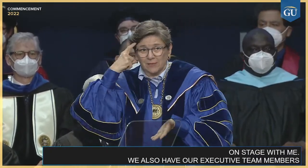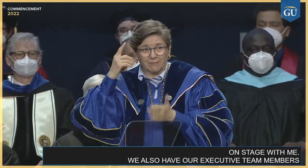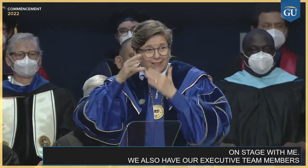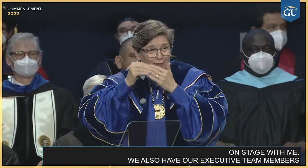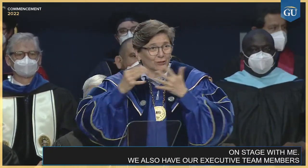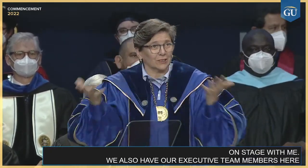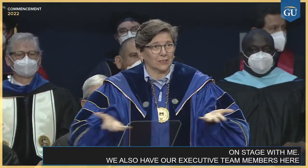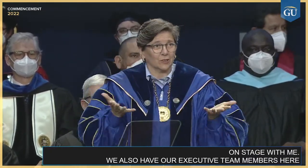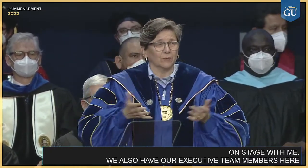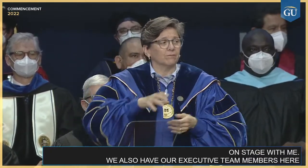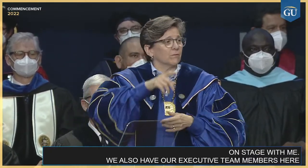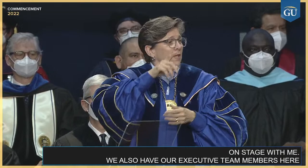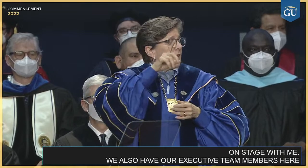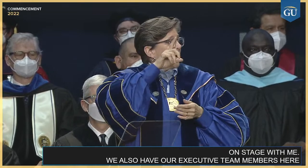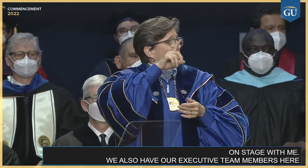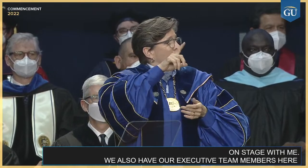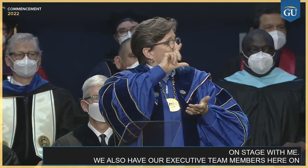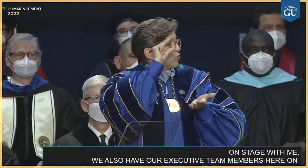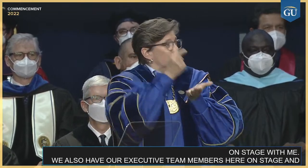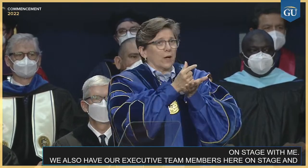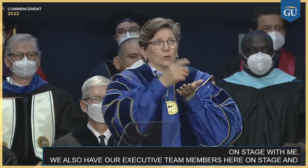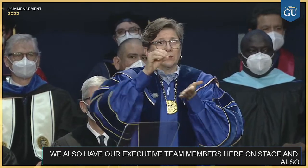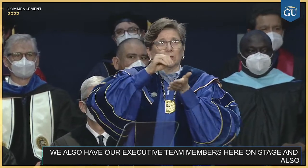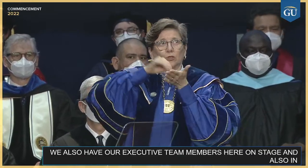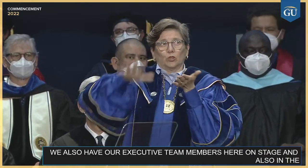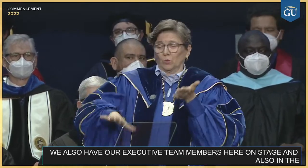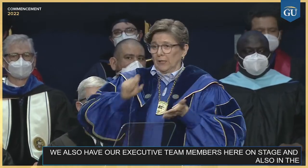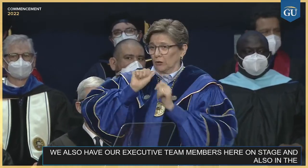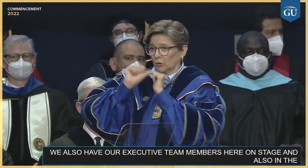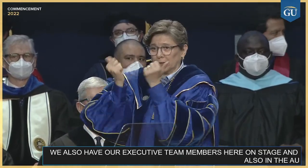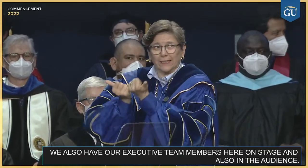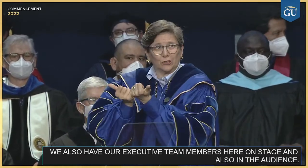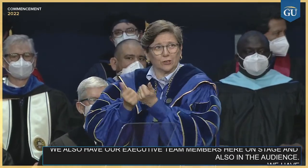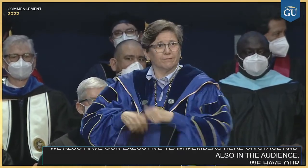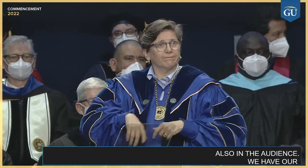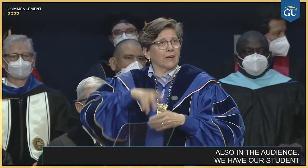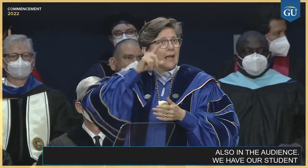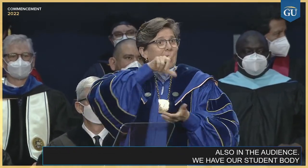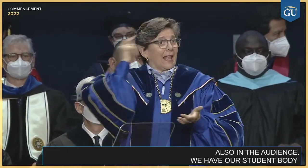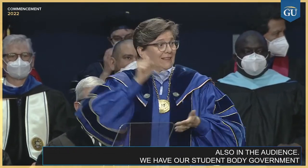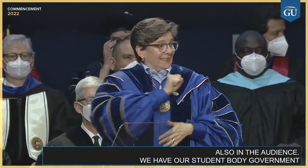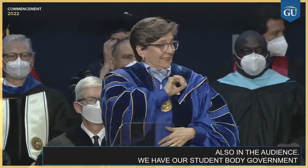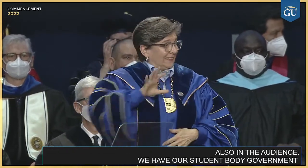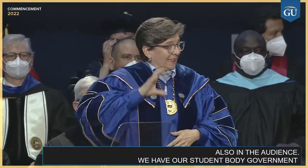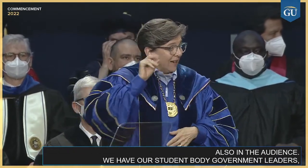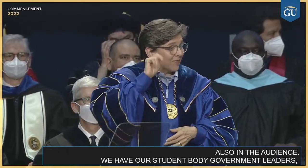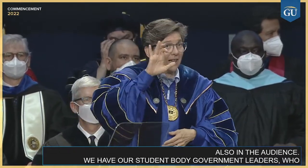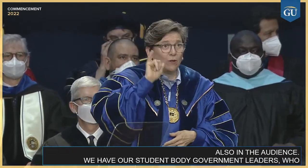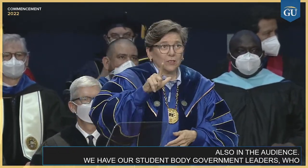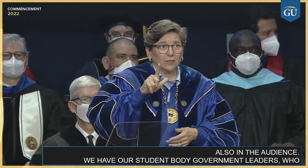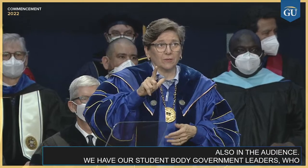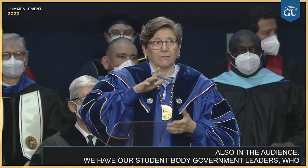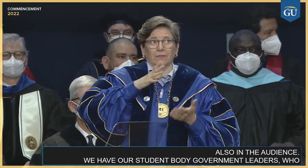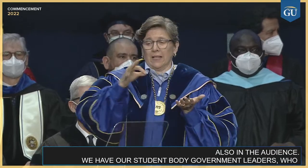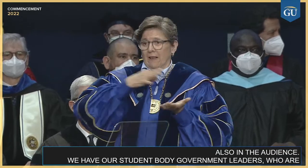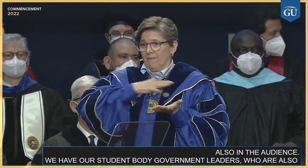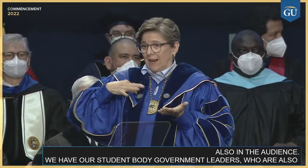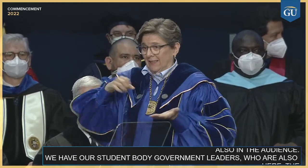body government leaders who are also here. The Graduate Student Association, the Gallaudet Staff Council, and